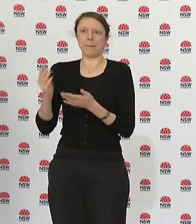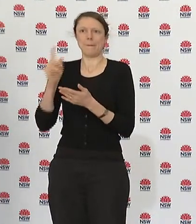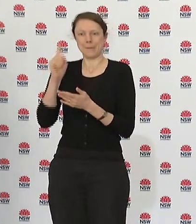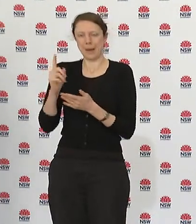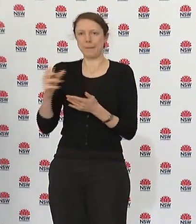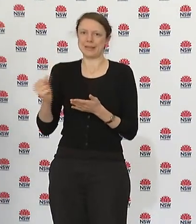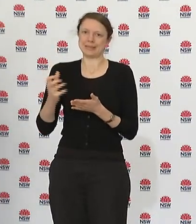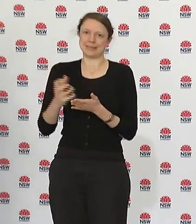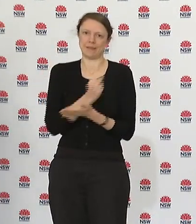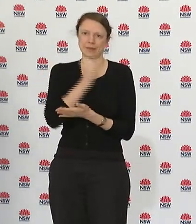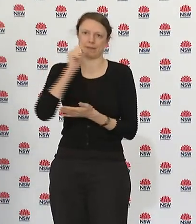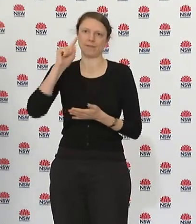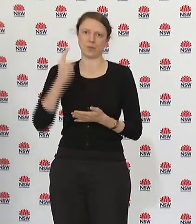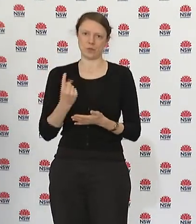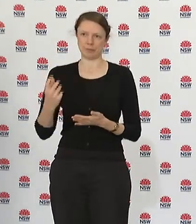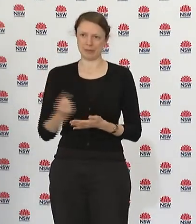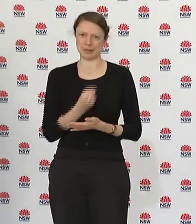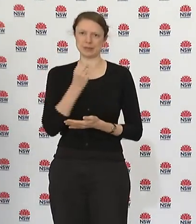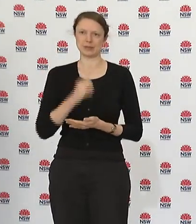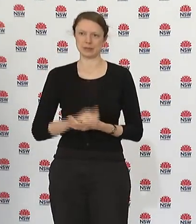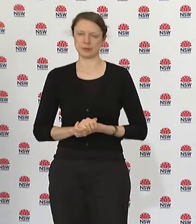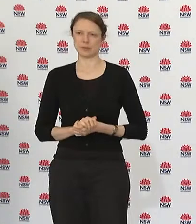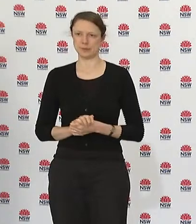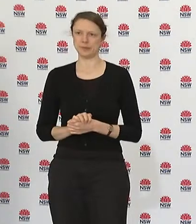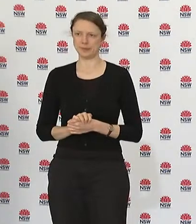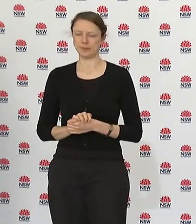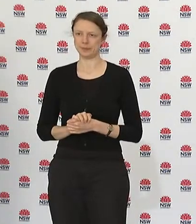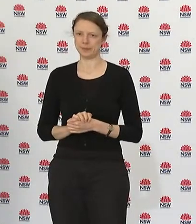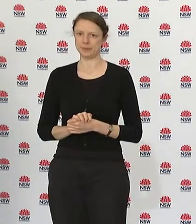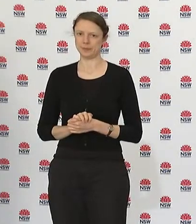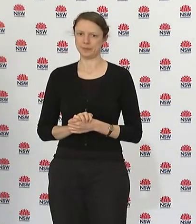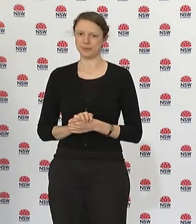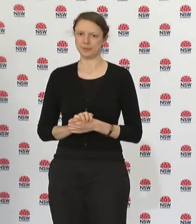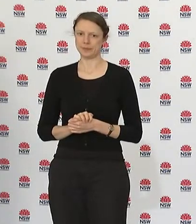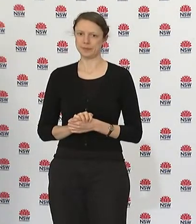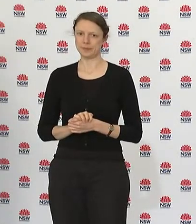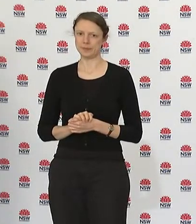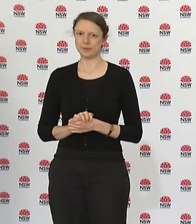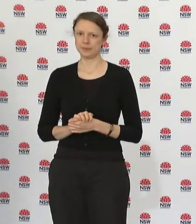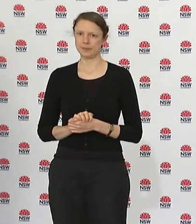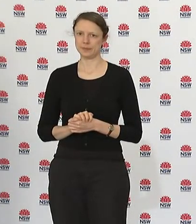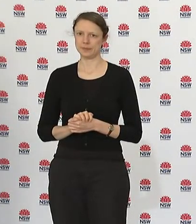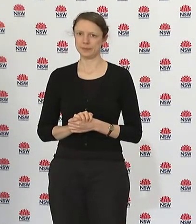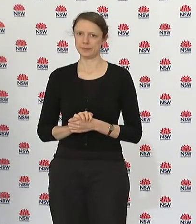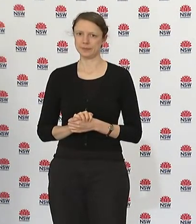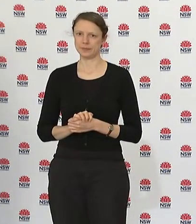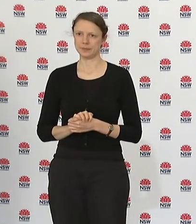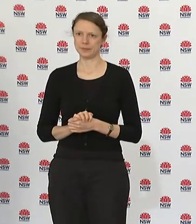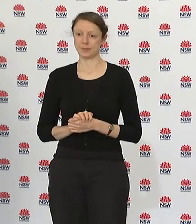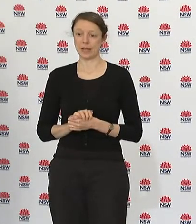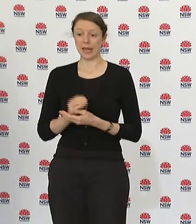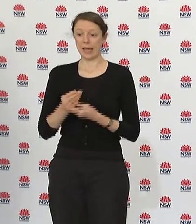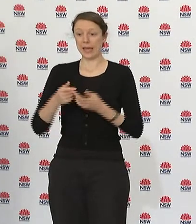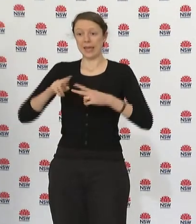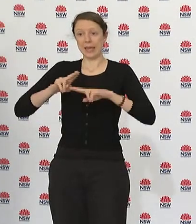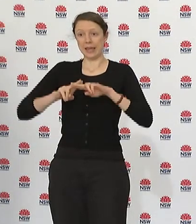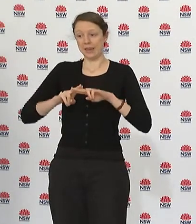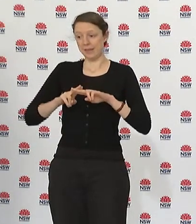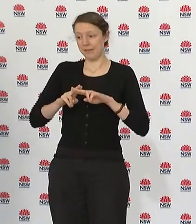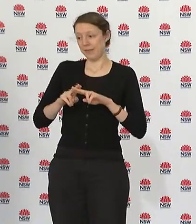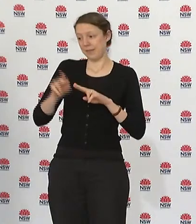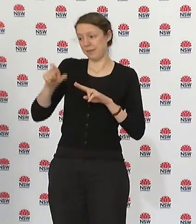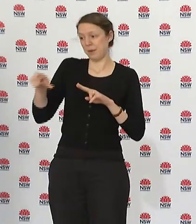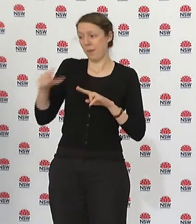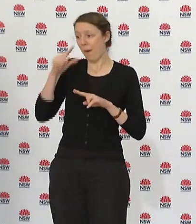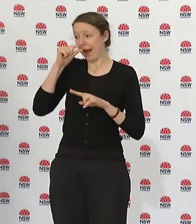safe, but also allow those who can do some level of activity, so long as it's done in particular locations in a safe way, and we'll